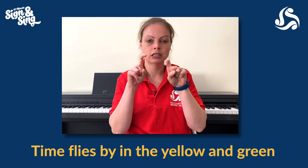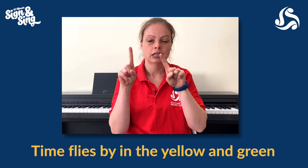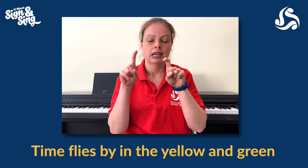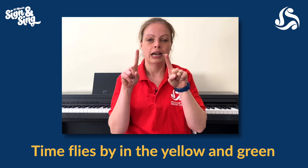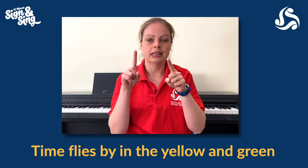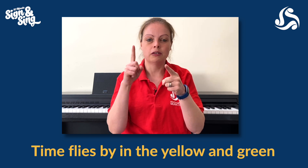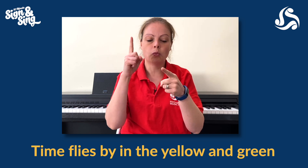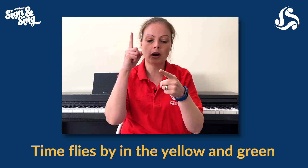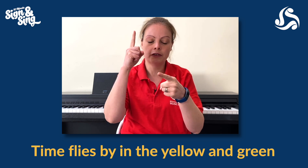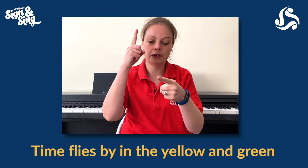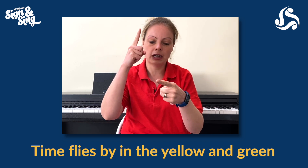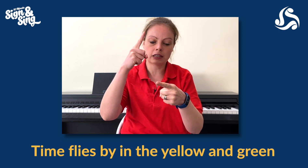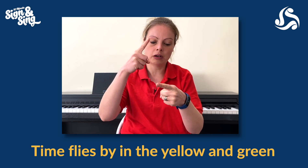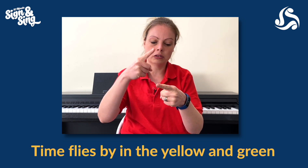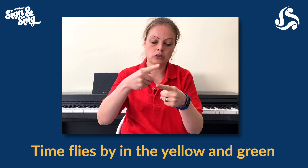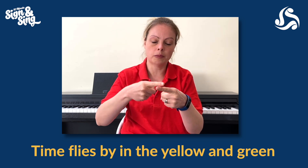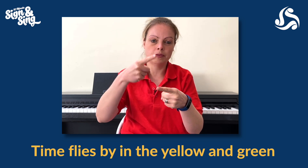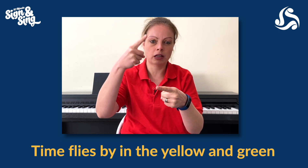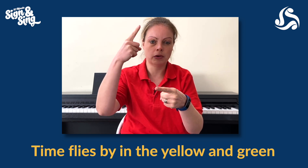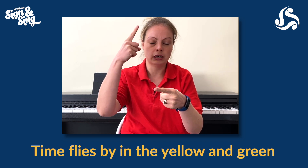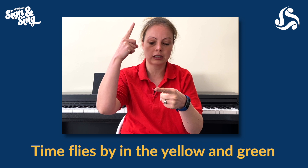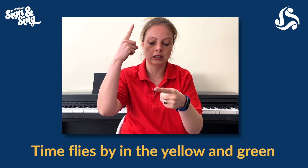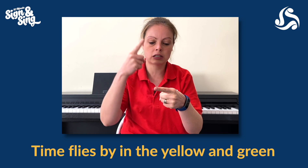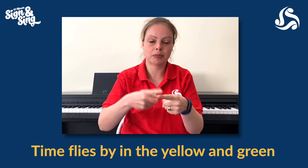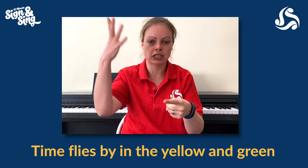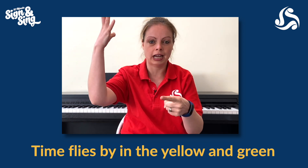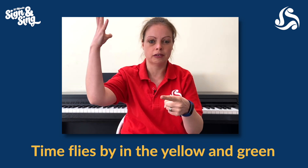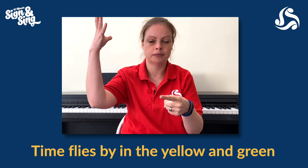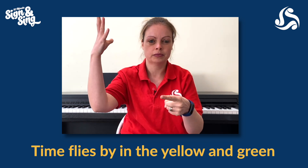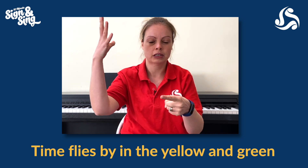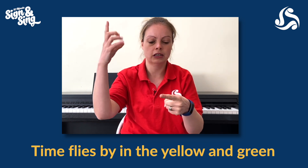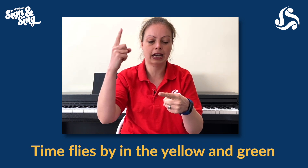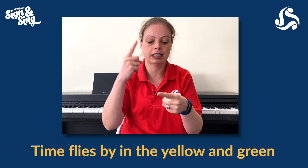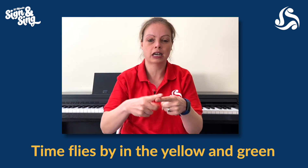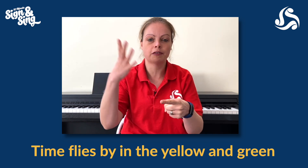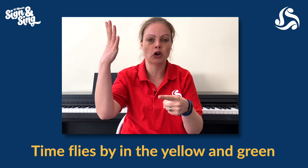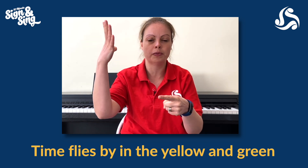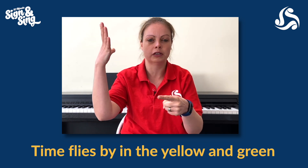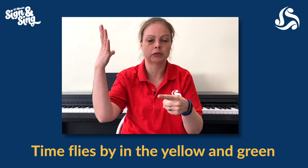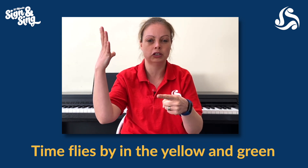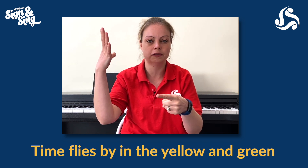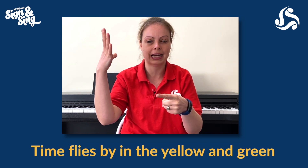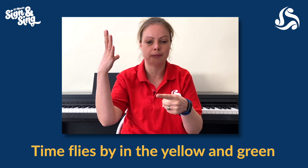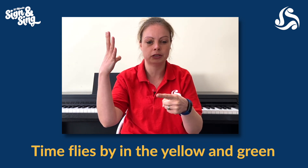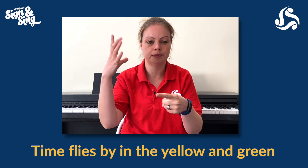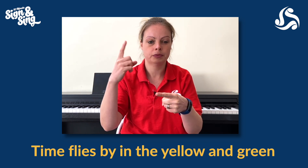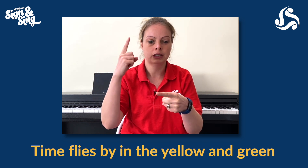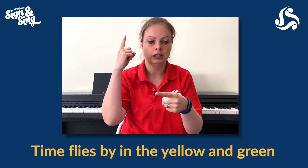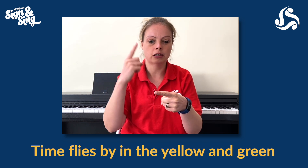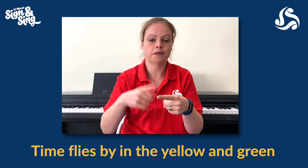around. And then one finger is going to go on top of the other one and it's going to splash out. So your hand kind of opens once you've